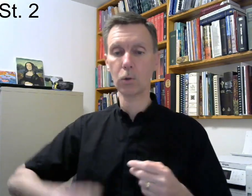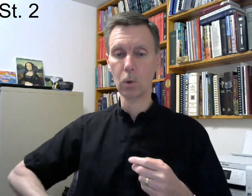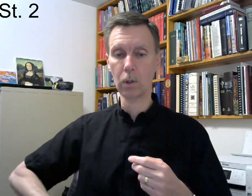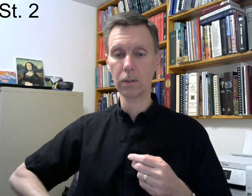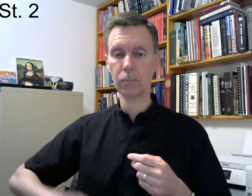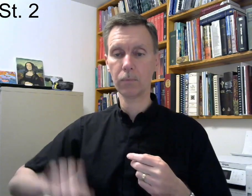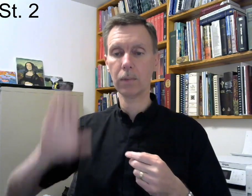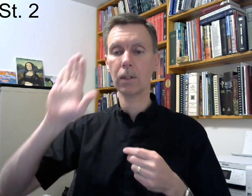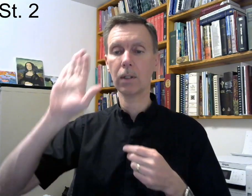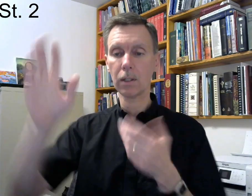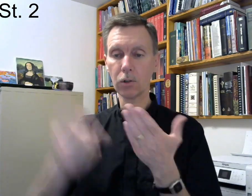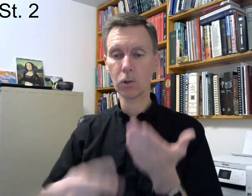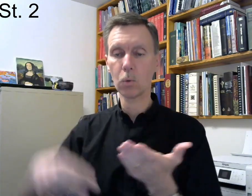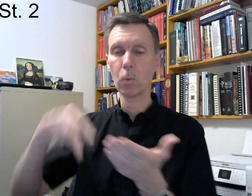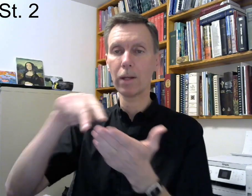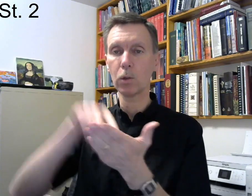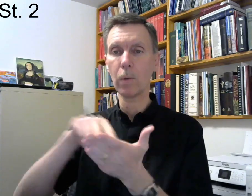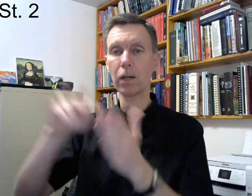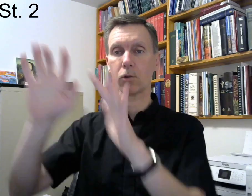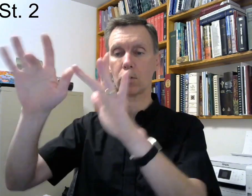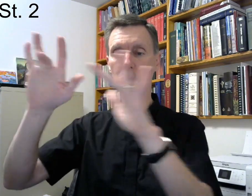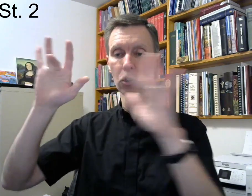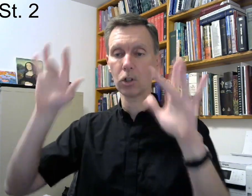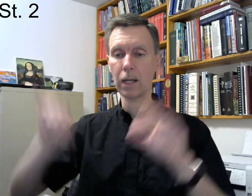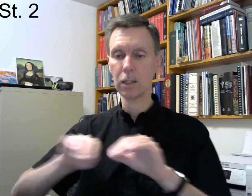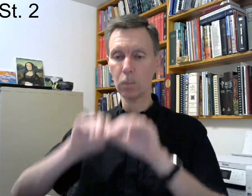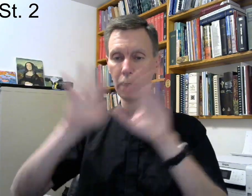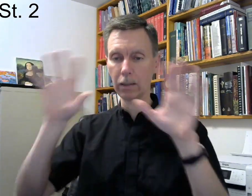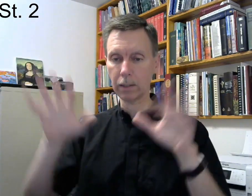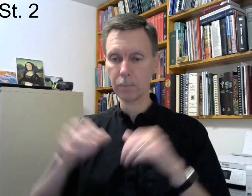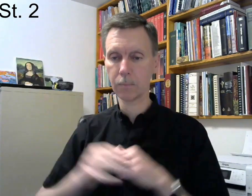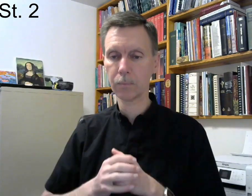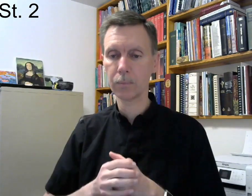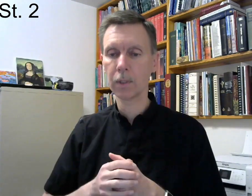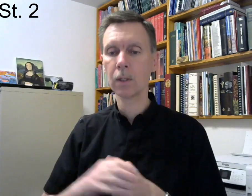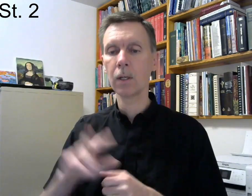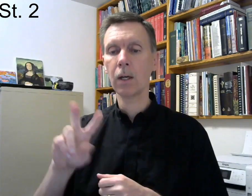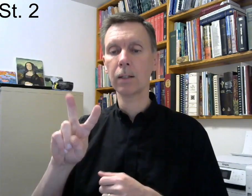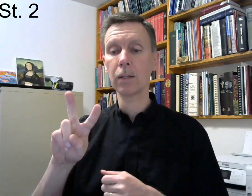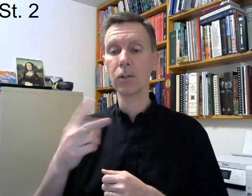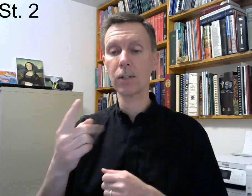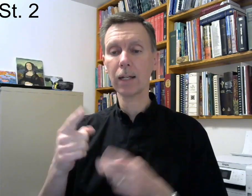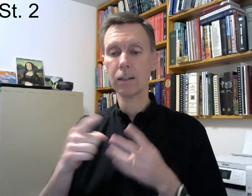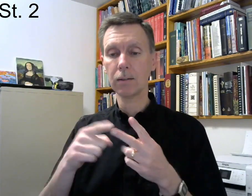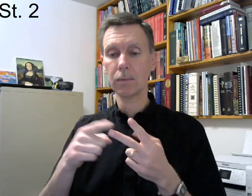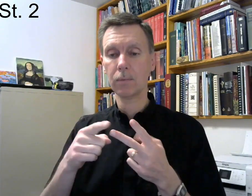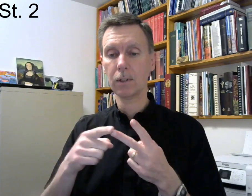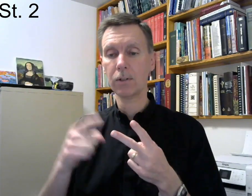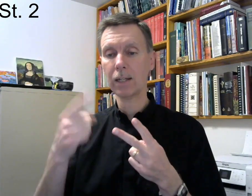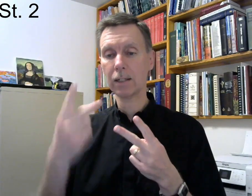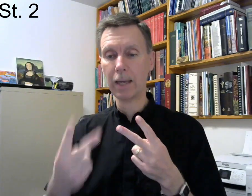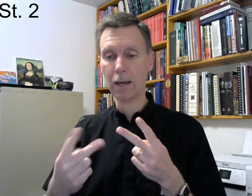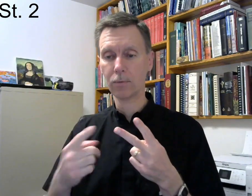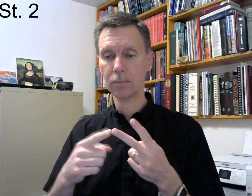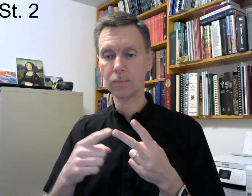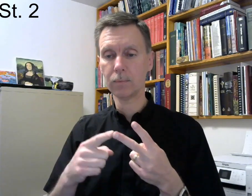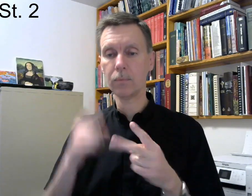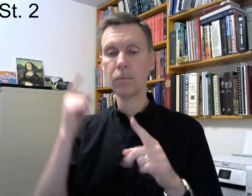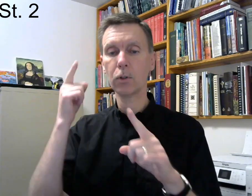Lord, his resurrection shining brightly. Then the second half, the